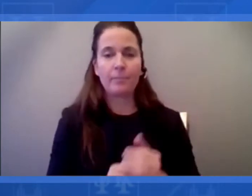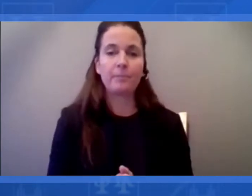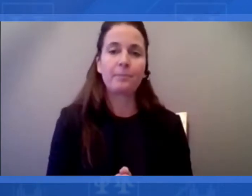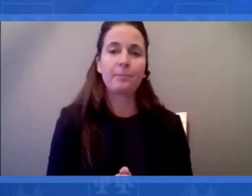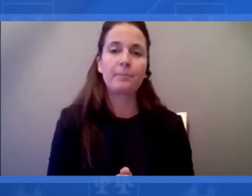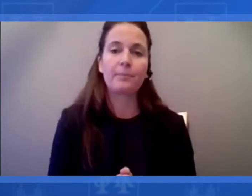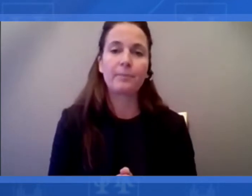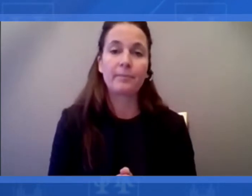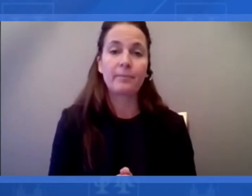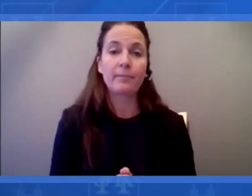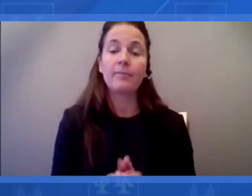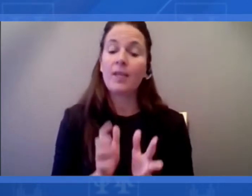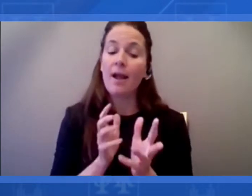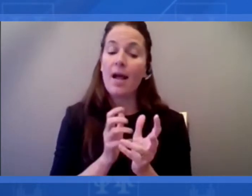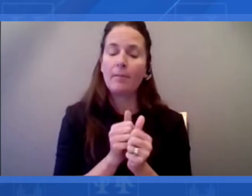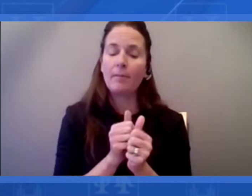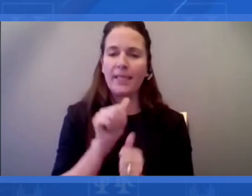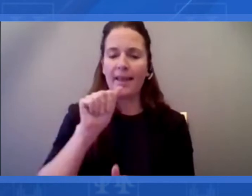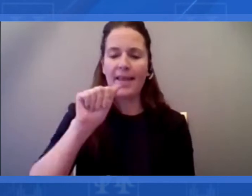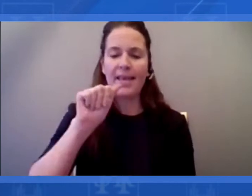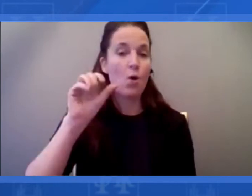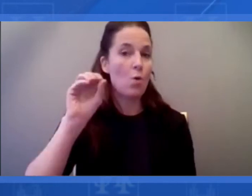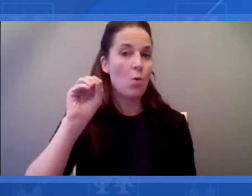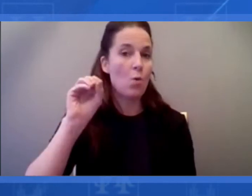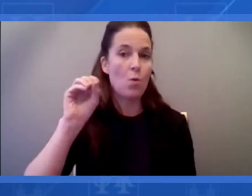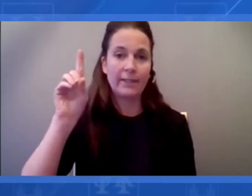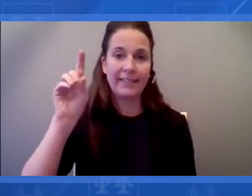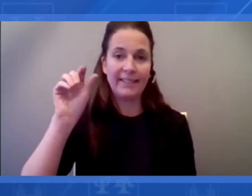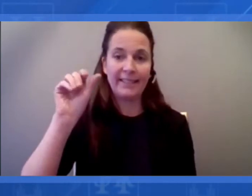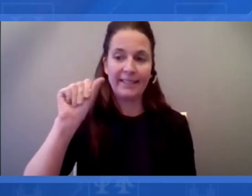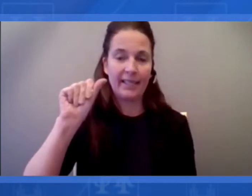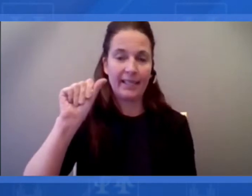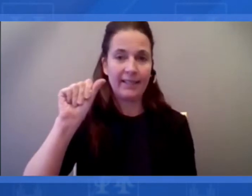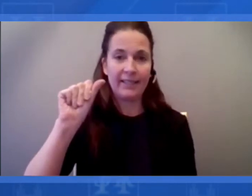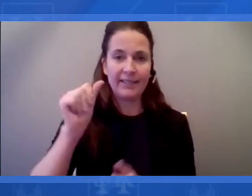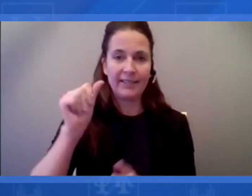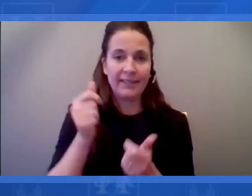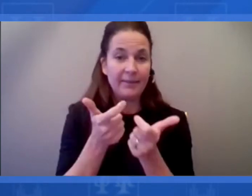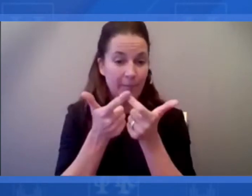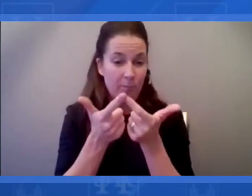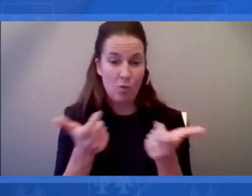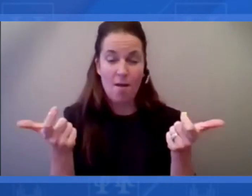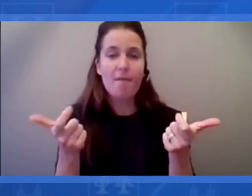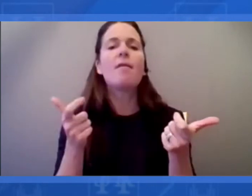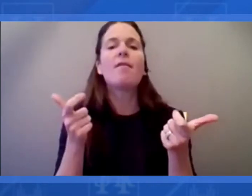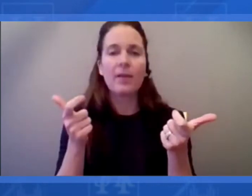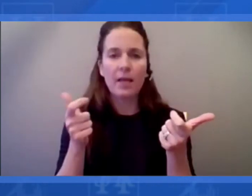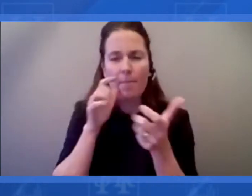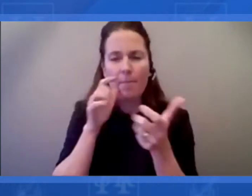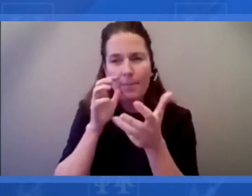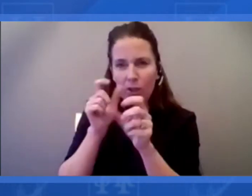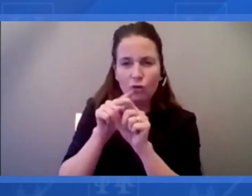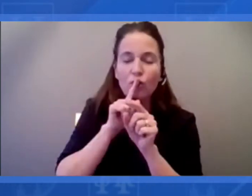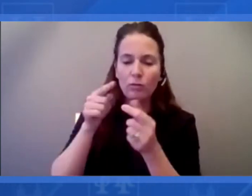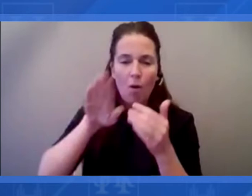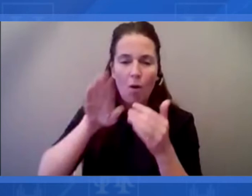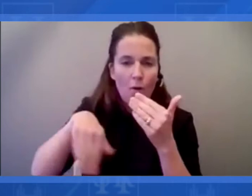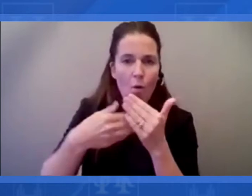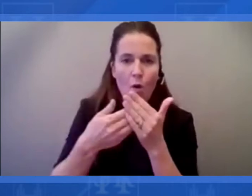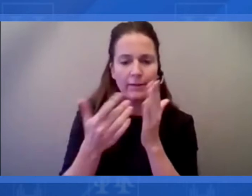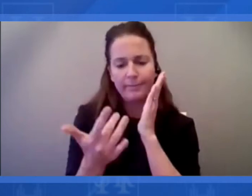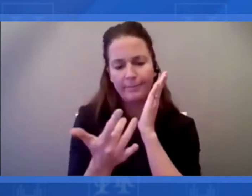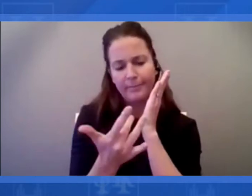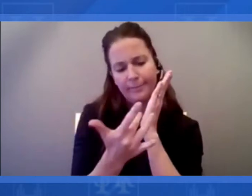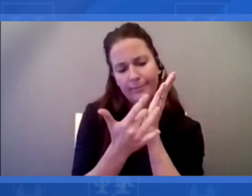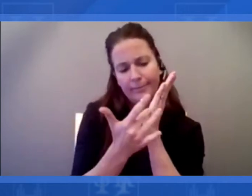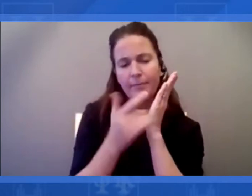updated AODA requirements for digital products, and to look for ways to make these products more accessible for